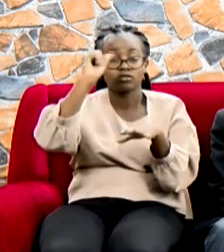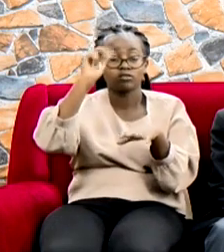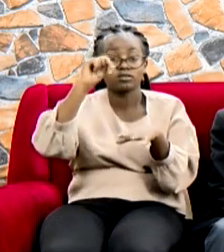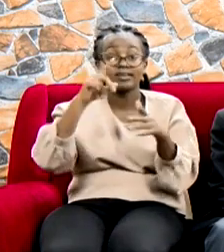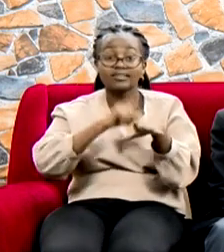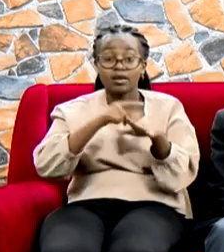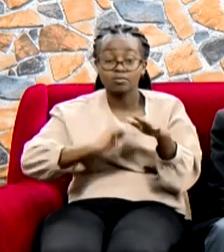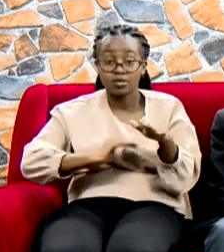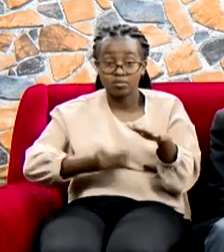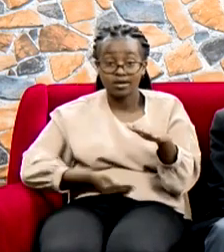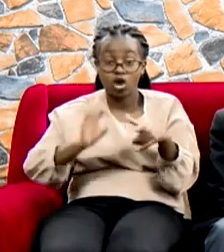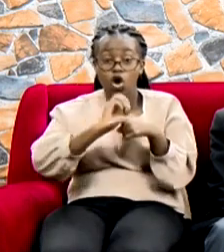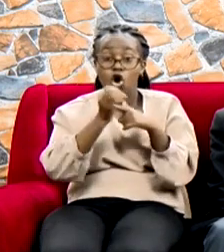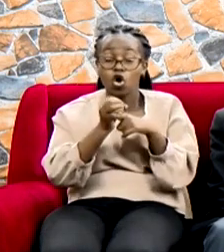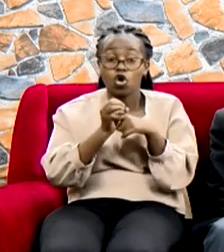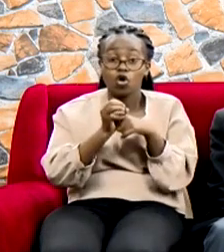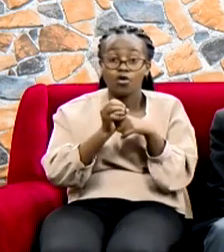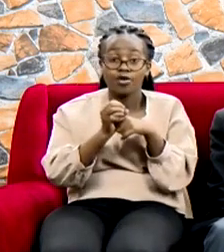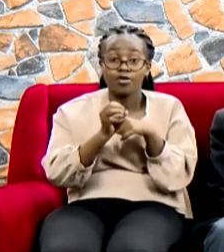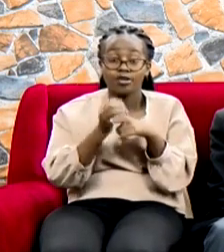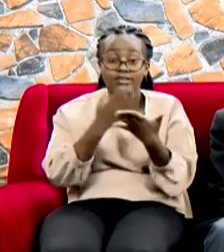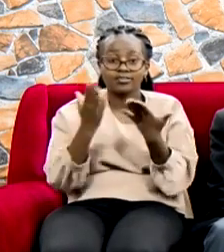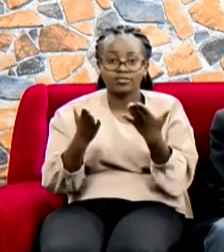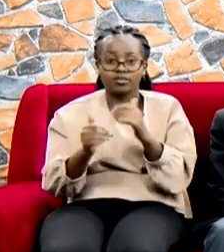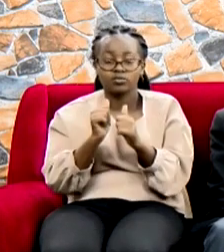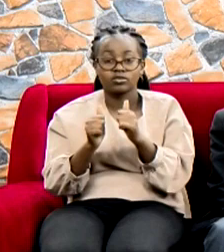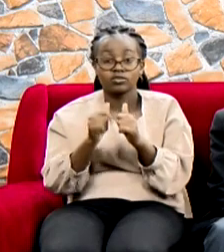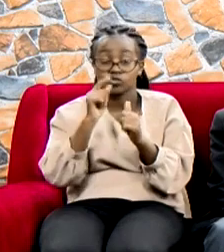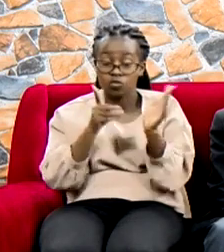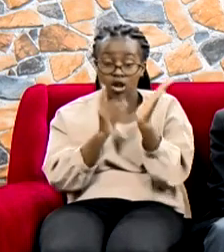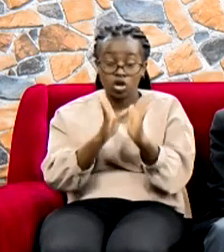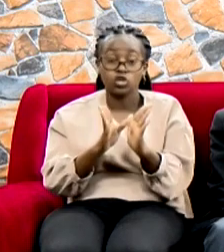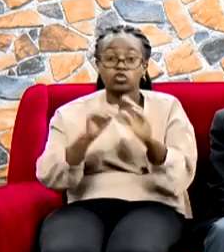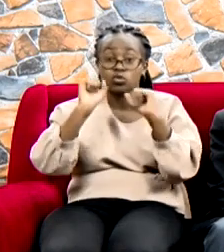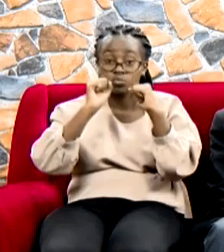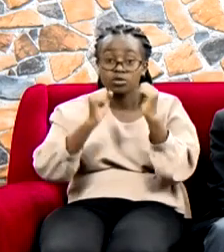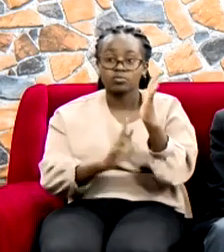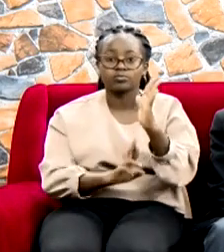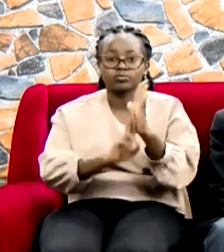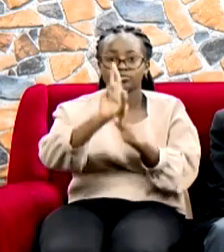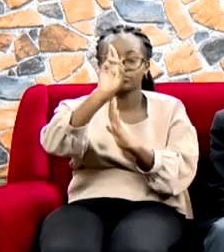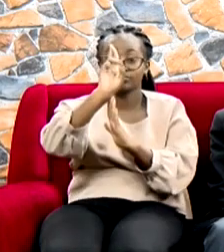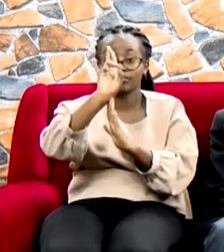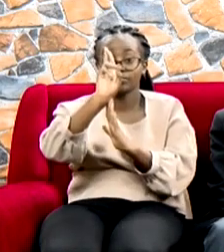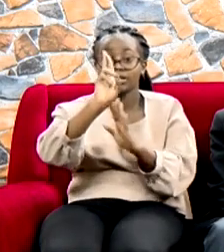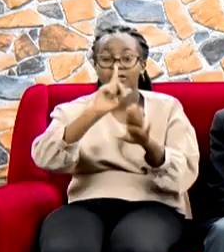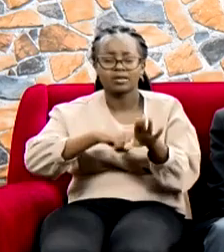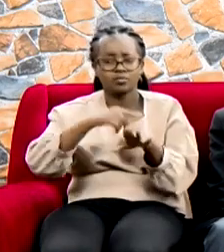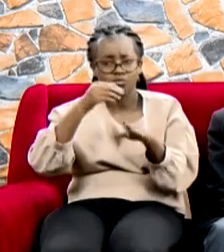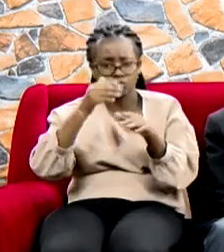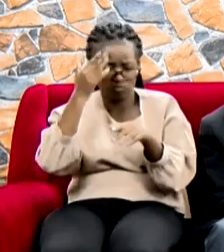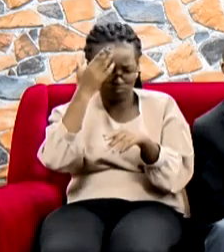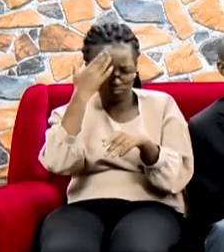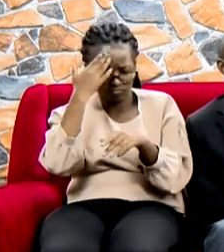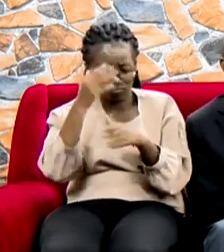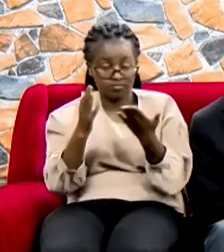pregnant? Or is it something that so long as you're a doctor, you should be able to raise a red flag when you notice something?